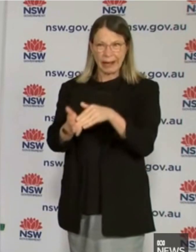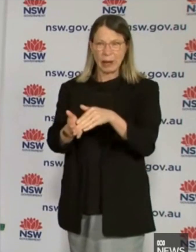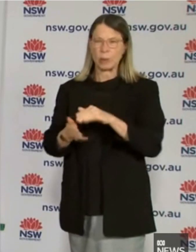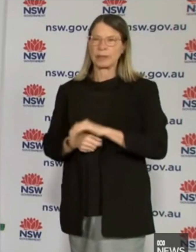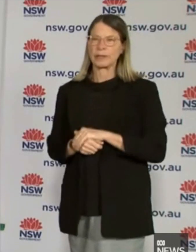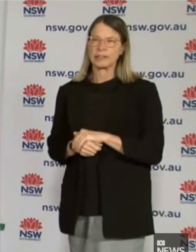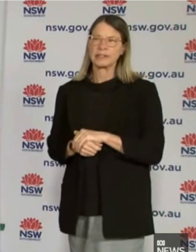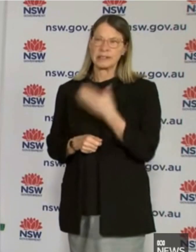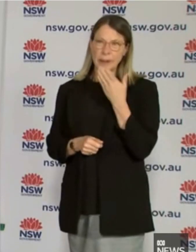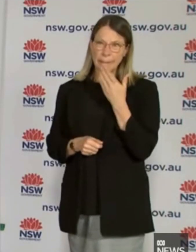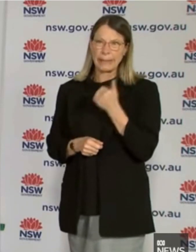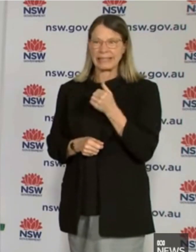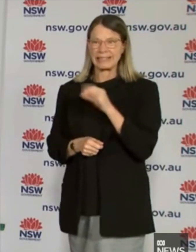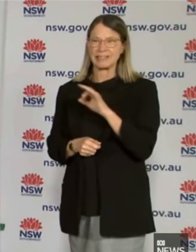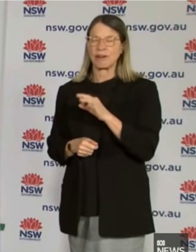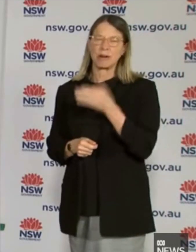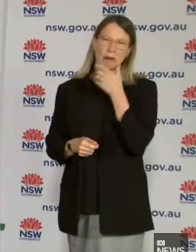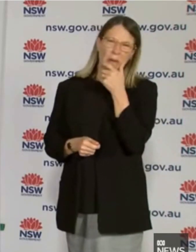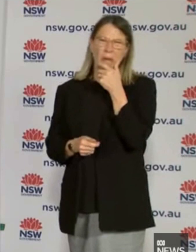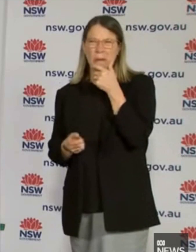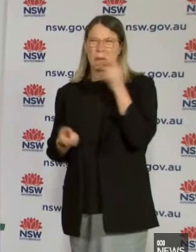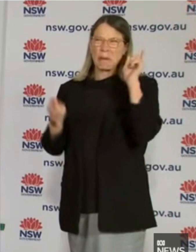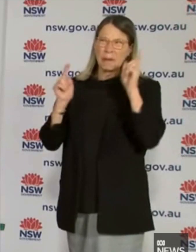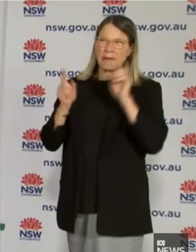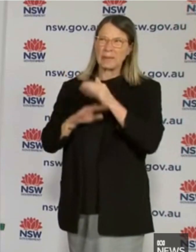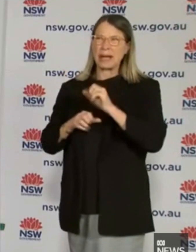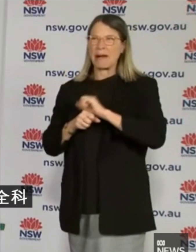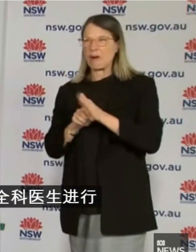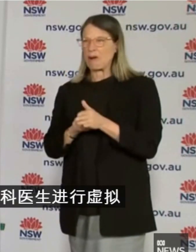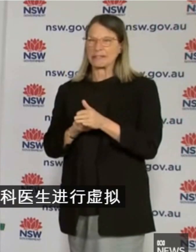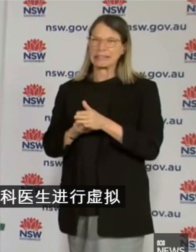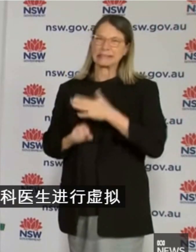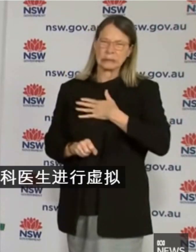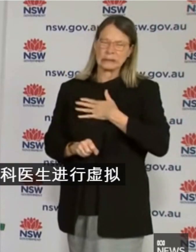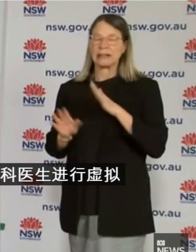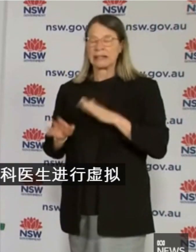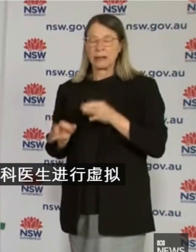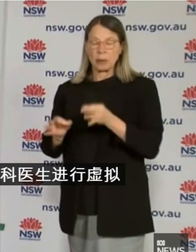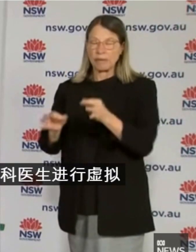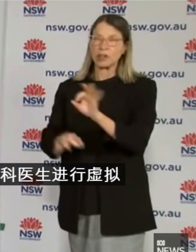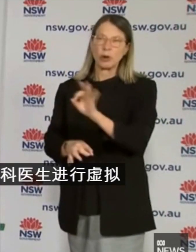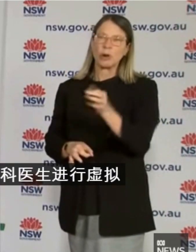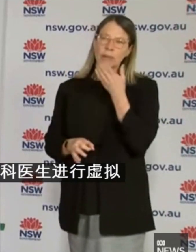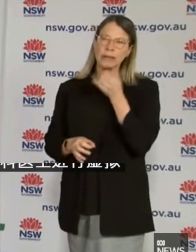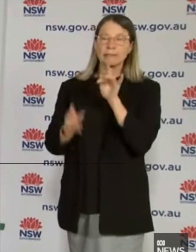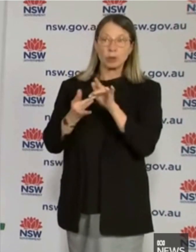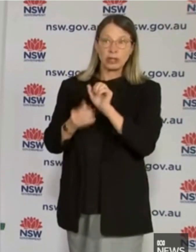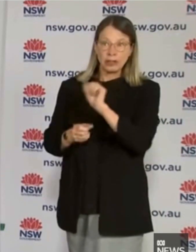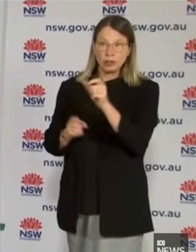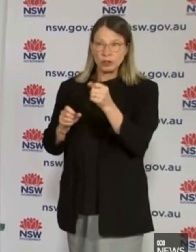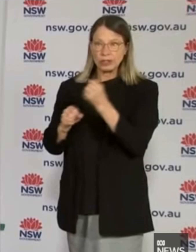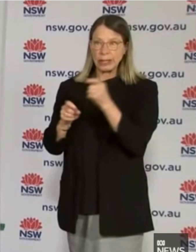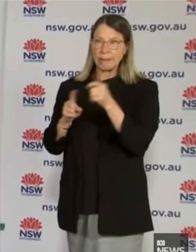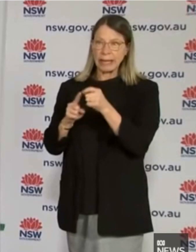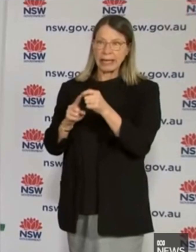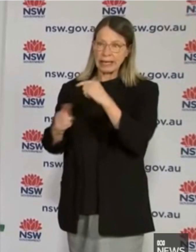encourage anybody, please don't delay. Talk to your GP, make a virtual appointment with your GP, go and see your GP, and